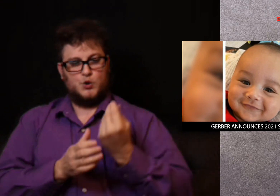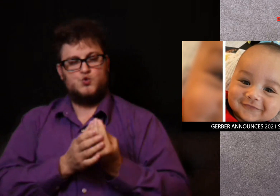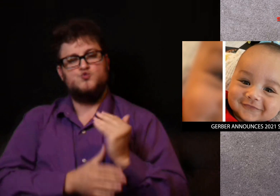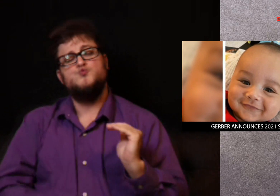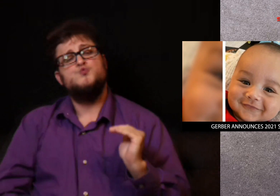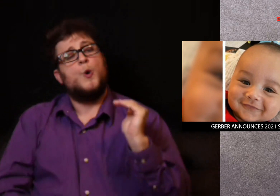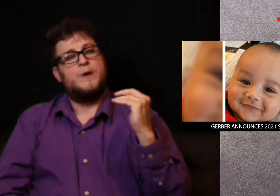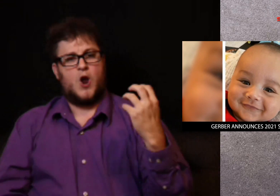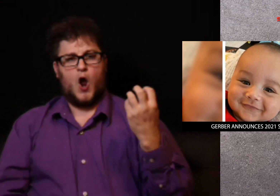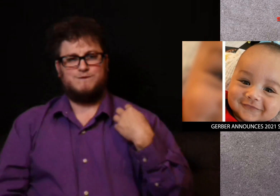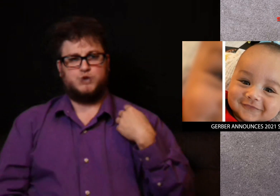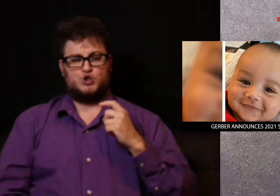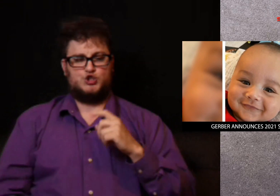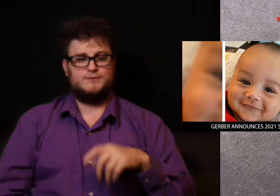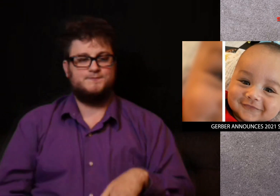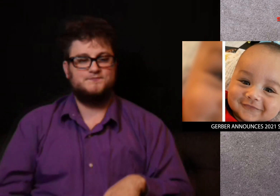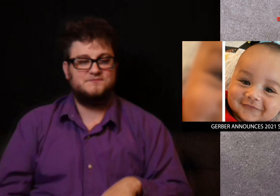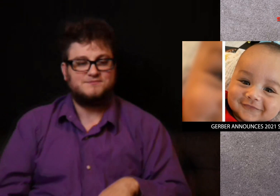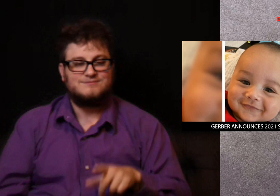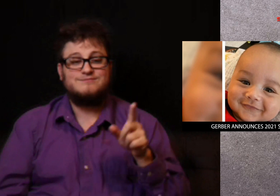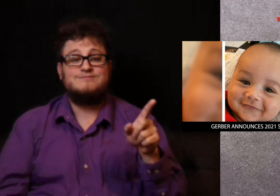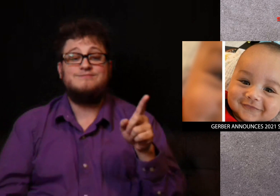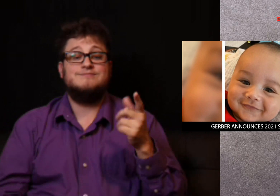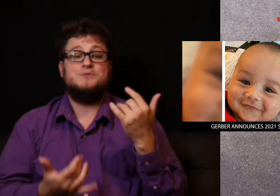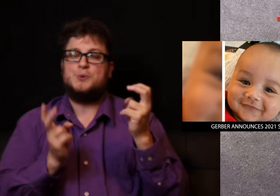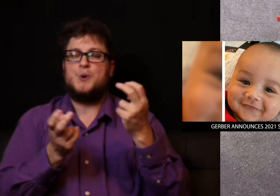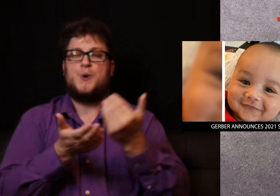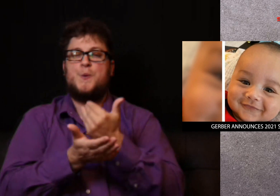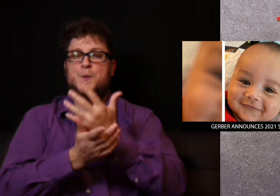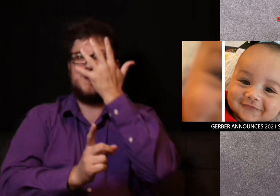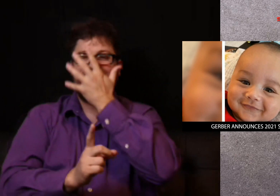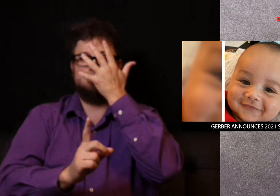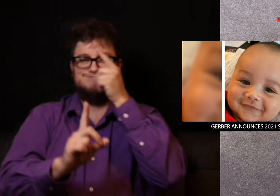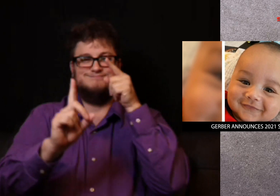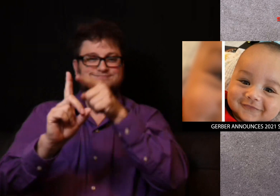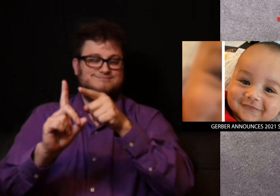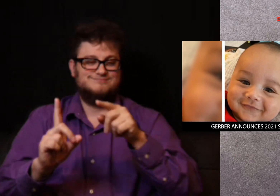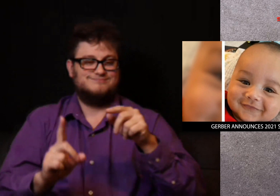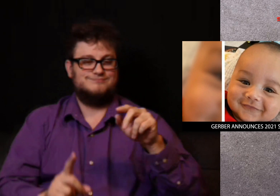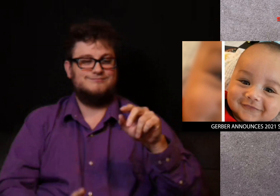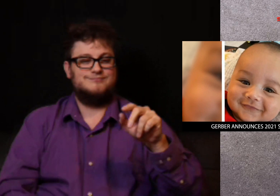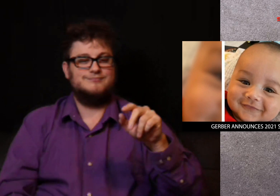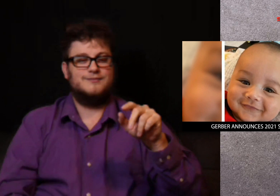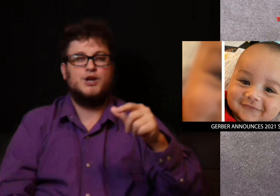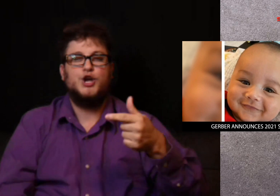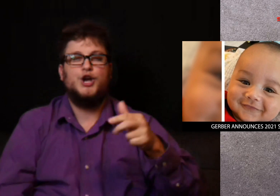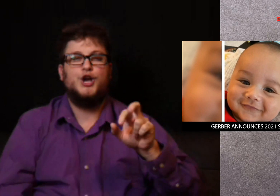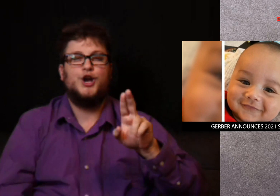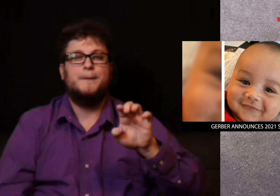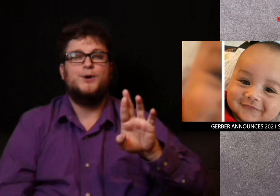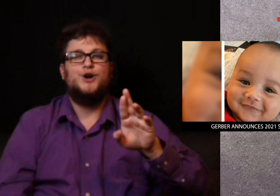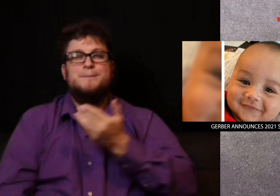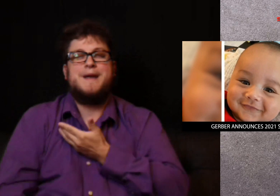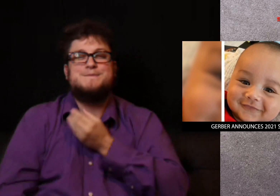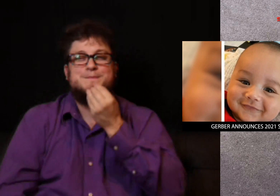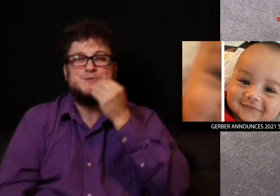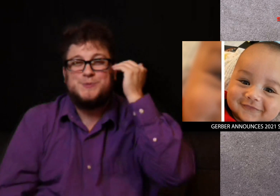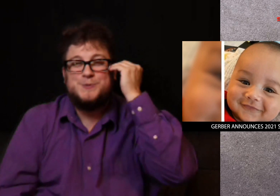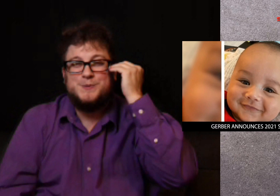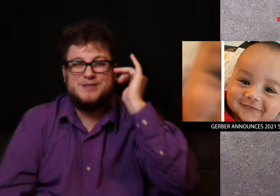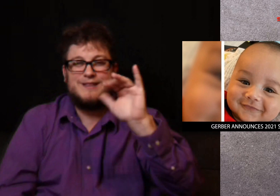The chief growing officer and new Spokes baby for Gerber Baby Food.